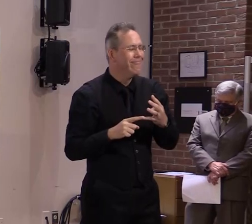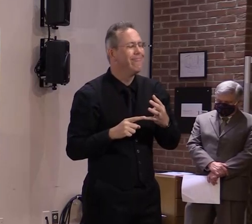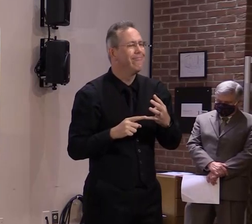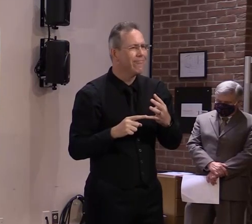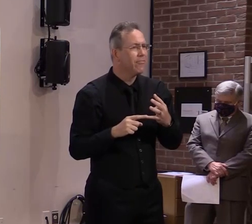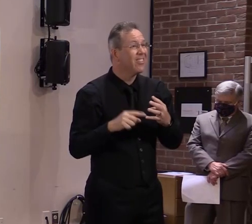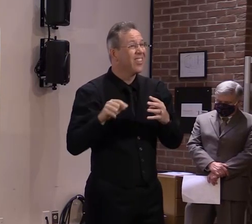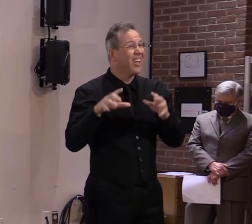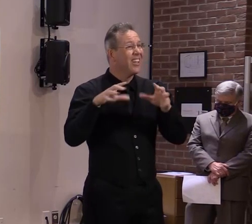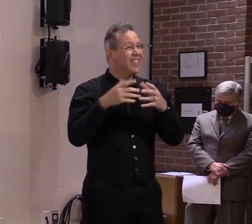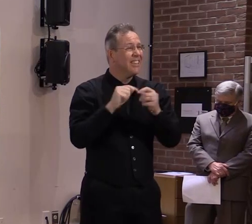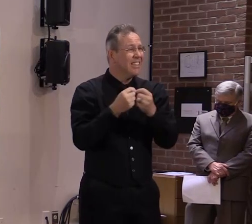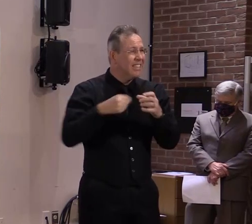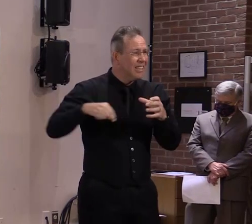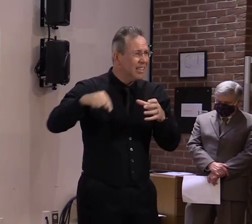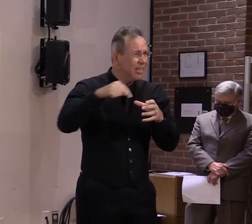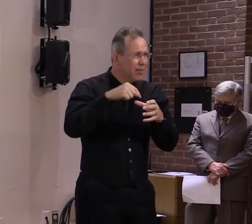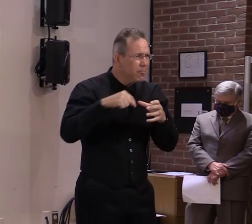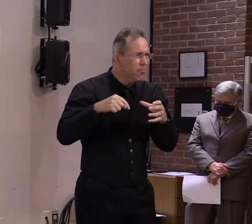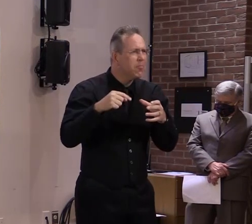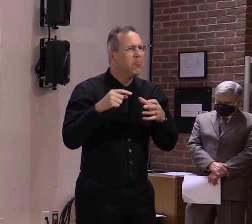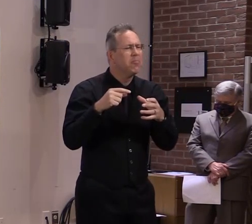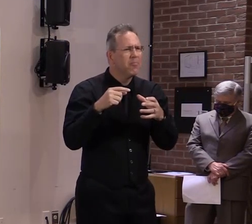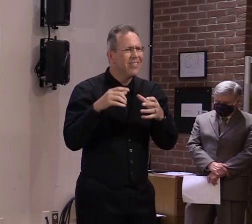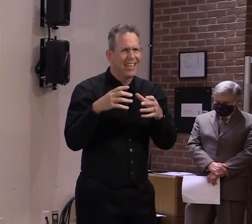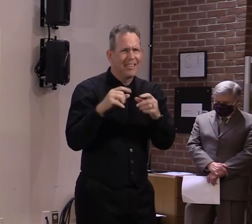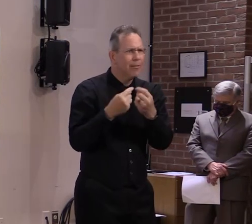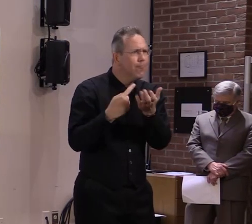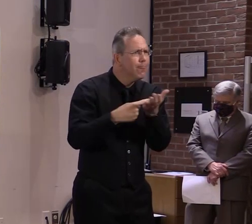of Commerce and Community Development, including the Department of Tourism